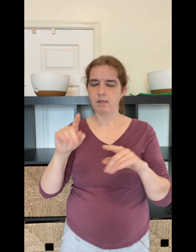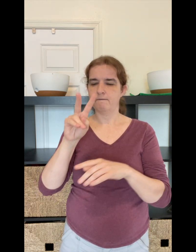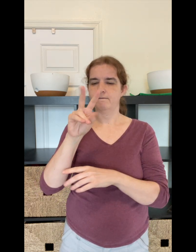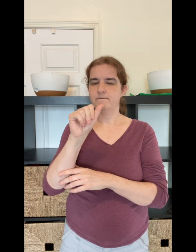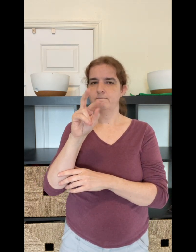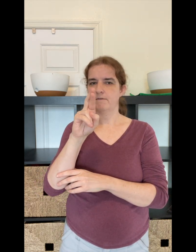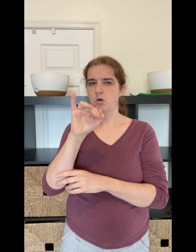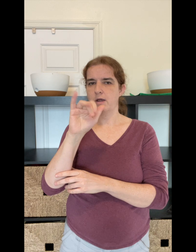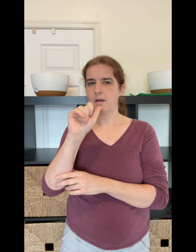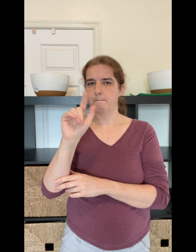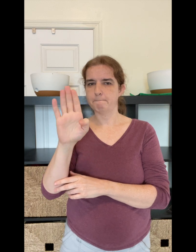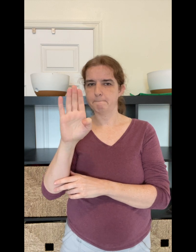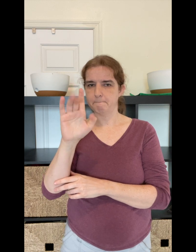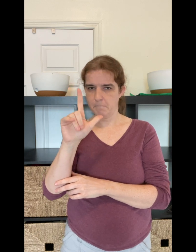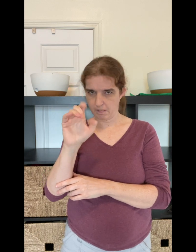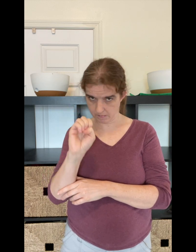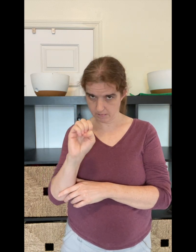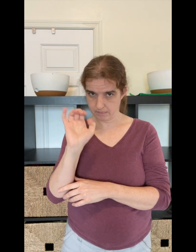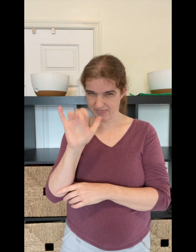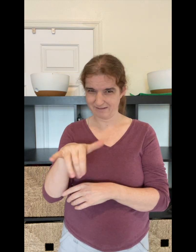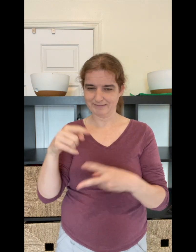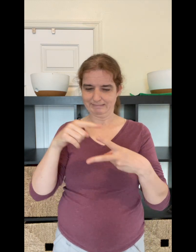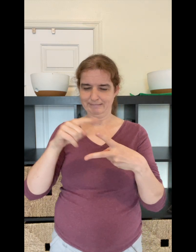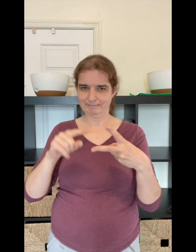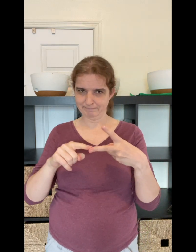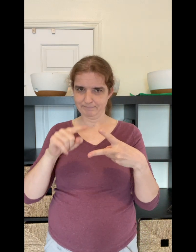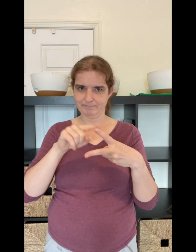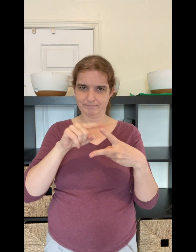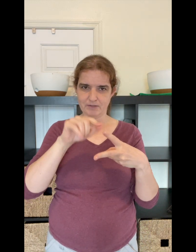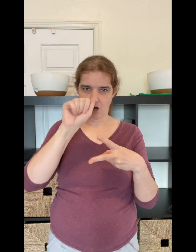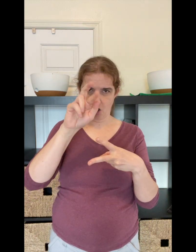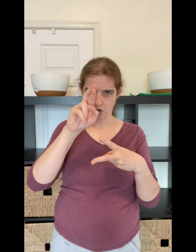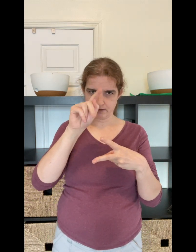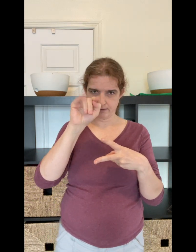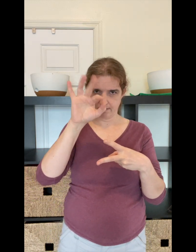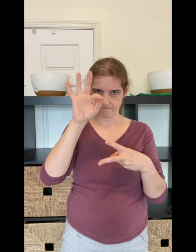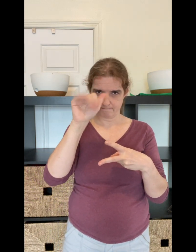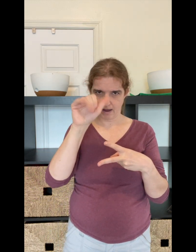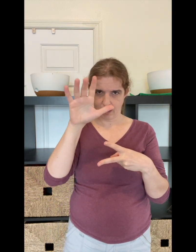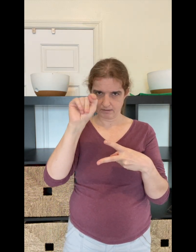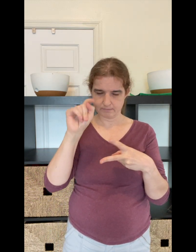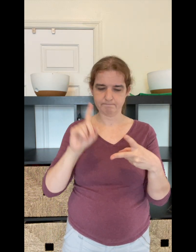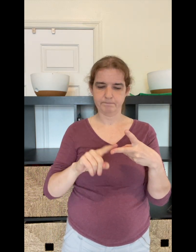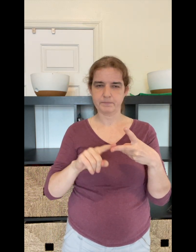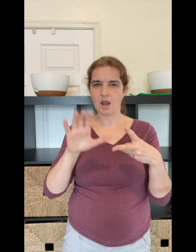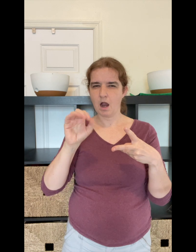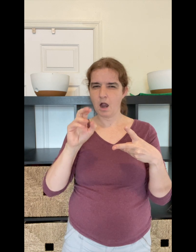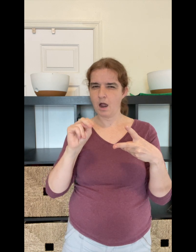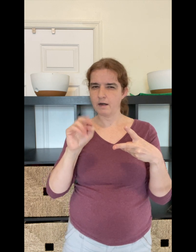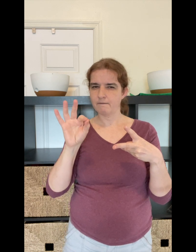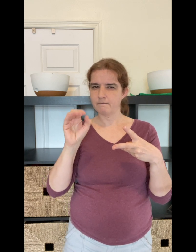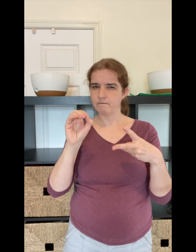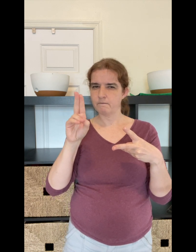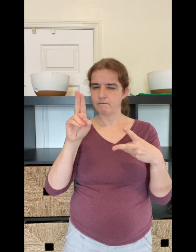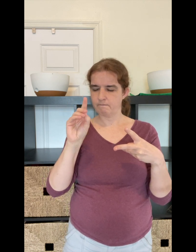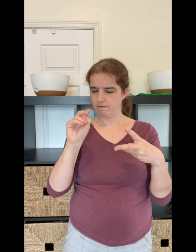confounding variable. Those are the 2 kinds, artifact and